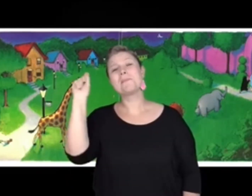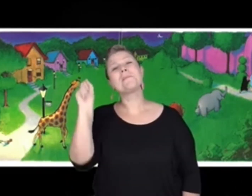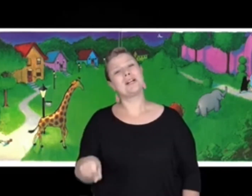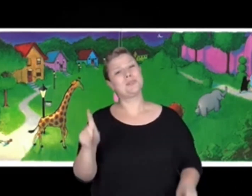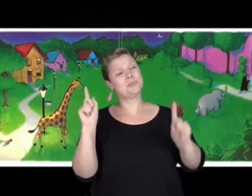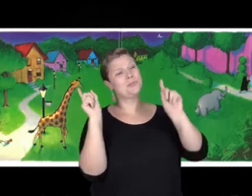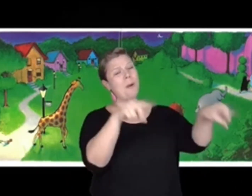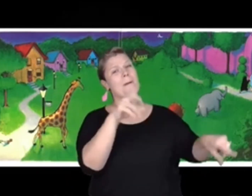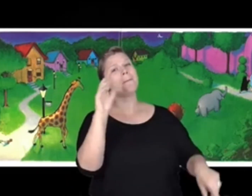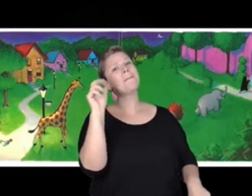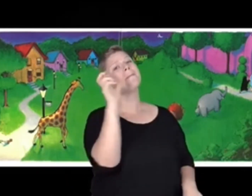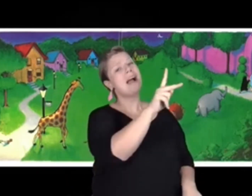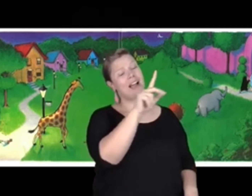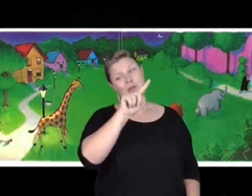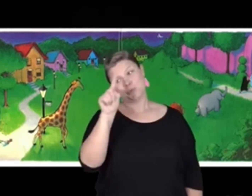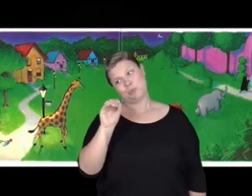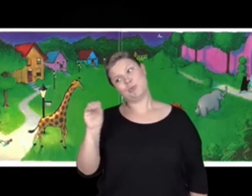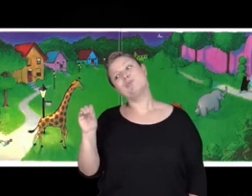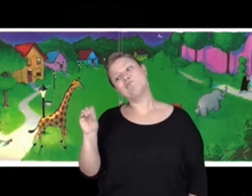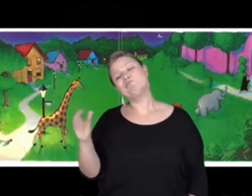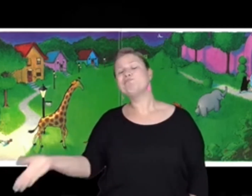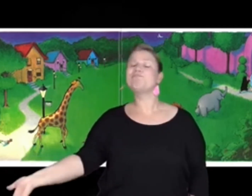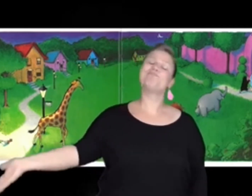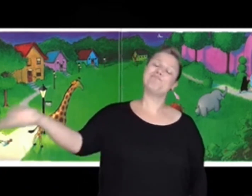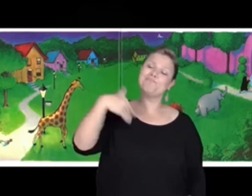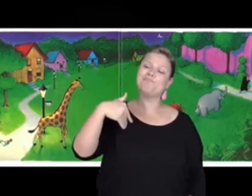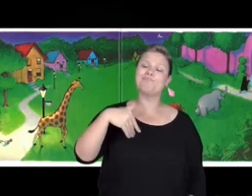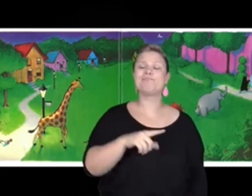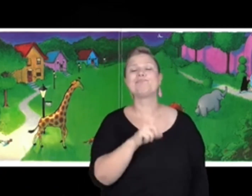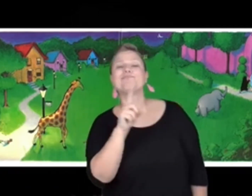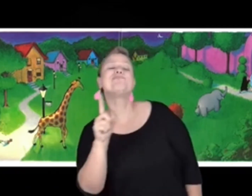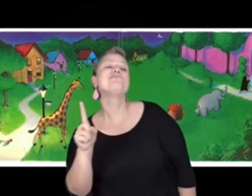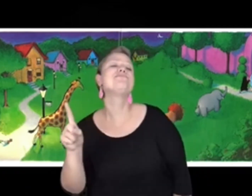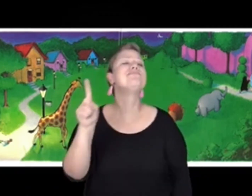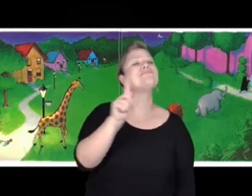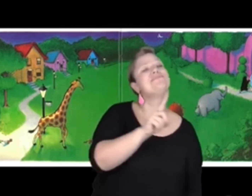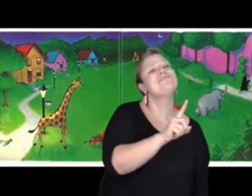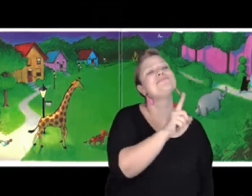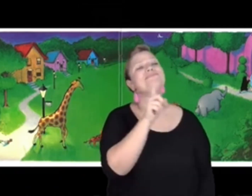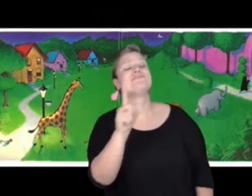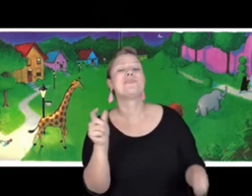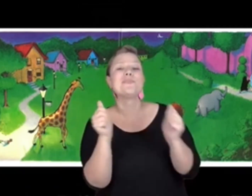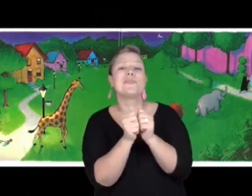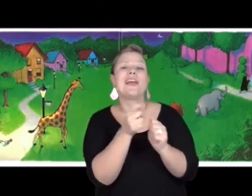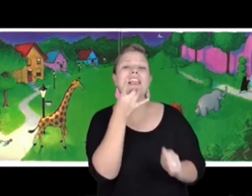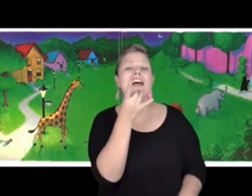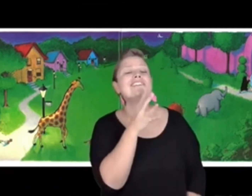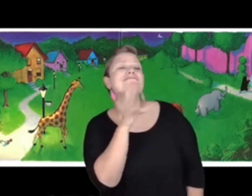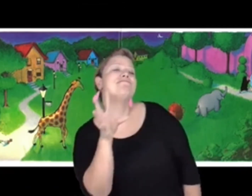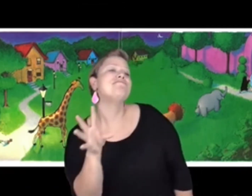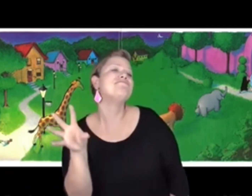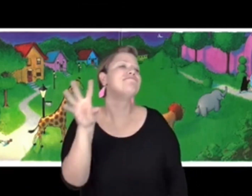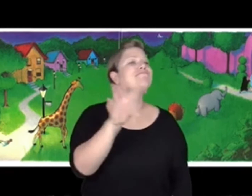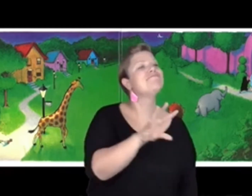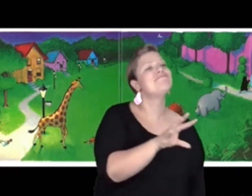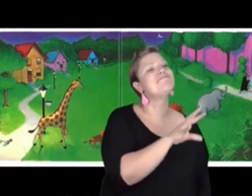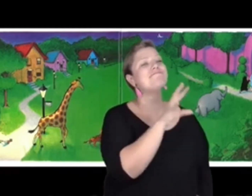"Oh, I am sorry, animals, but you have got to go back to the zoo. Come on." Here she went with